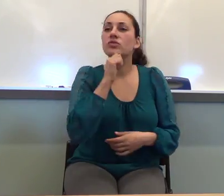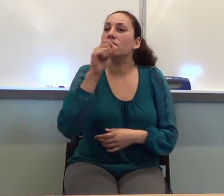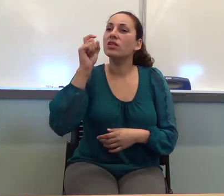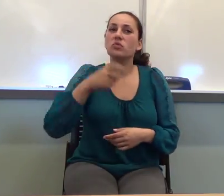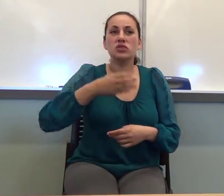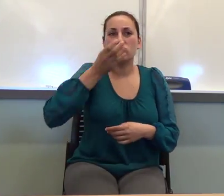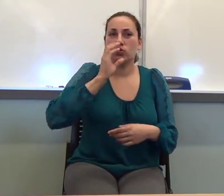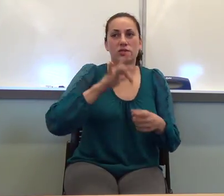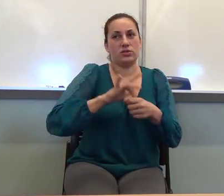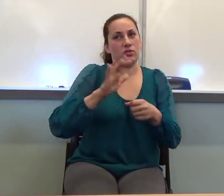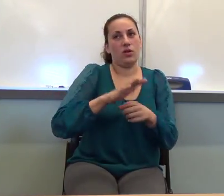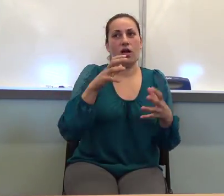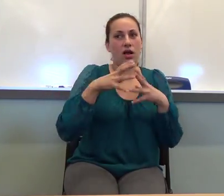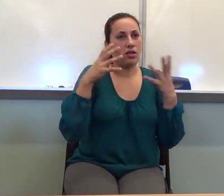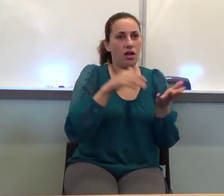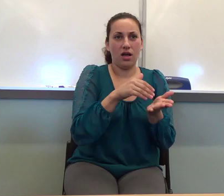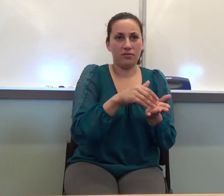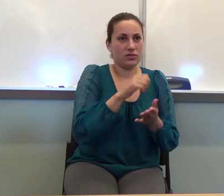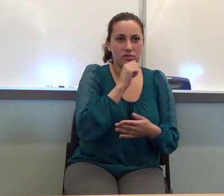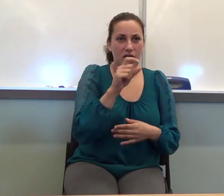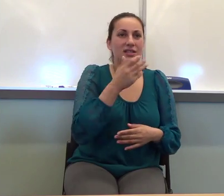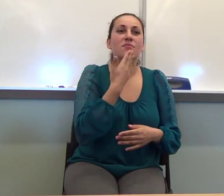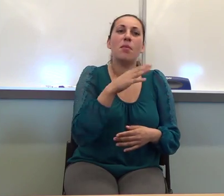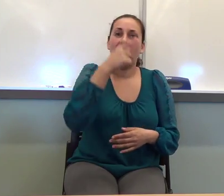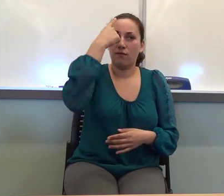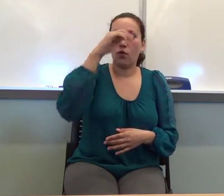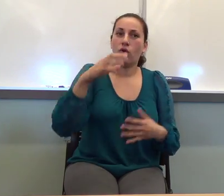All right, this turns out to be mellow yellow is